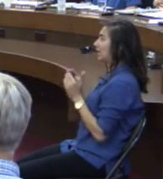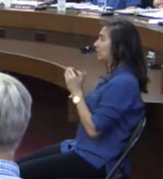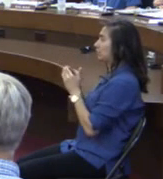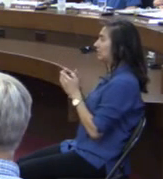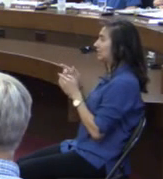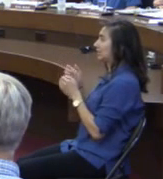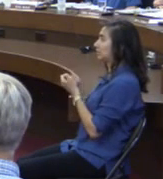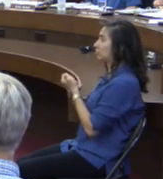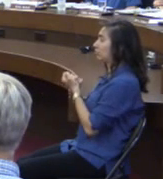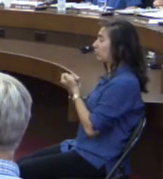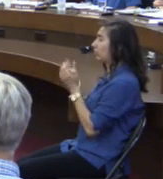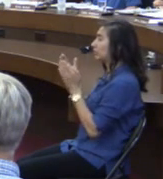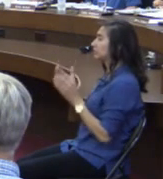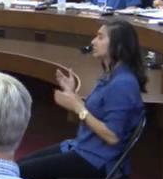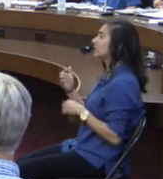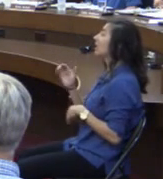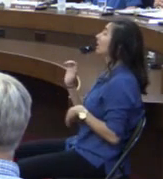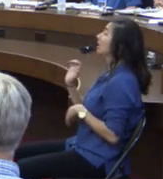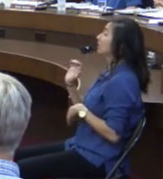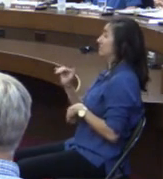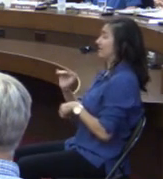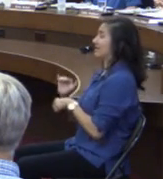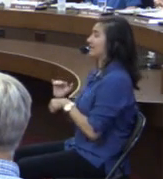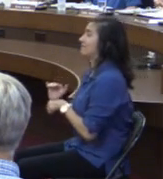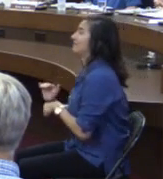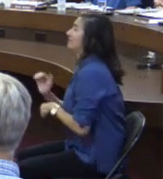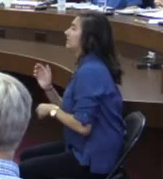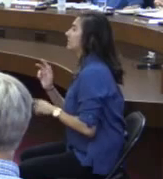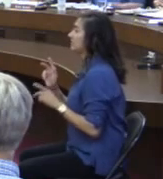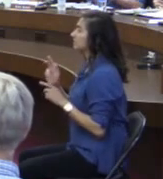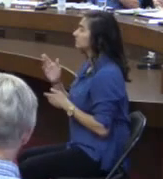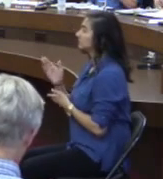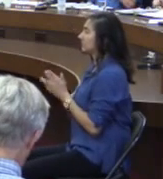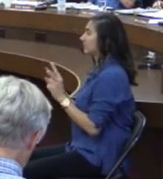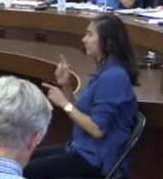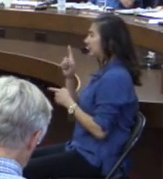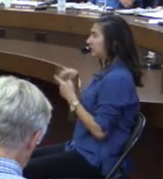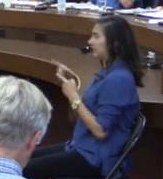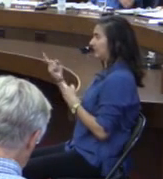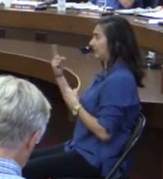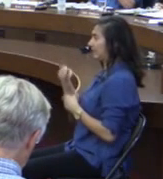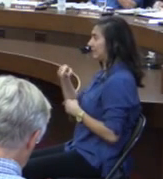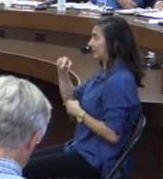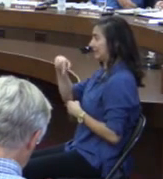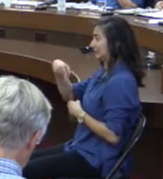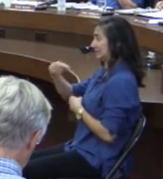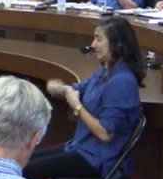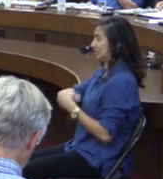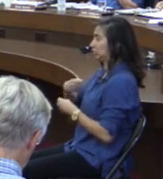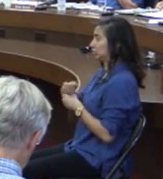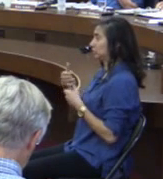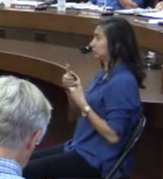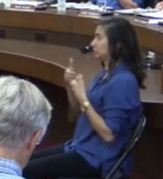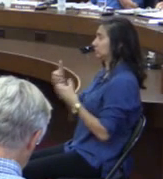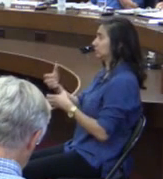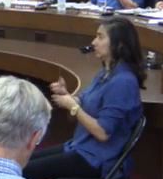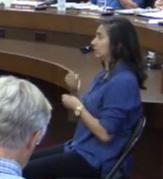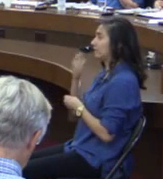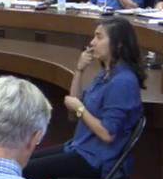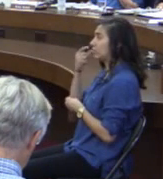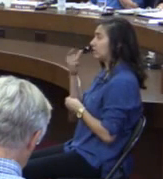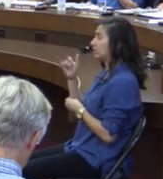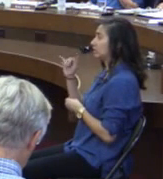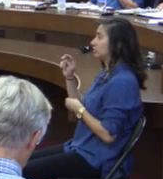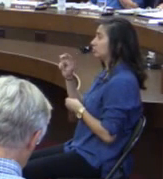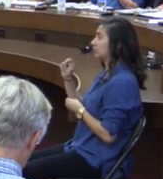and supporters. That evening, unable to make it, was our recipient this year for our Giant of the Year as